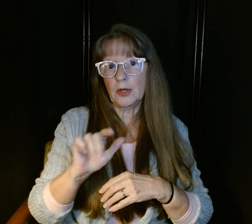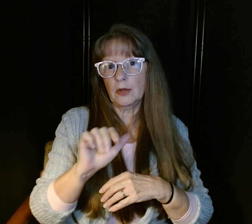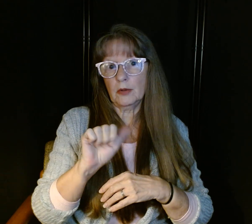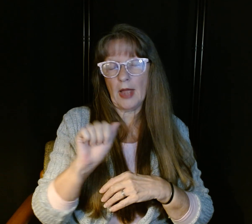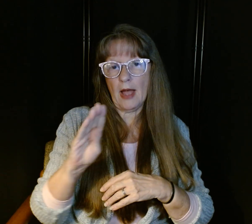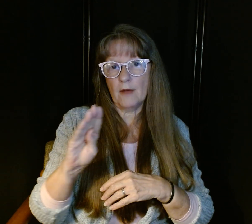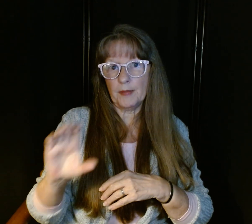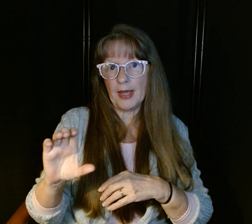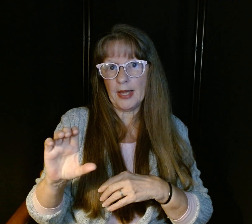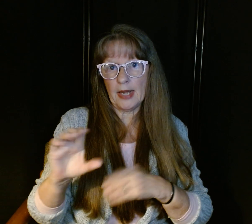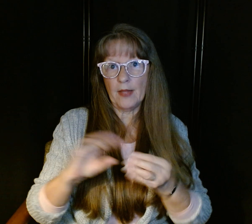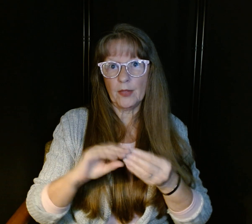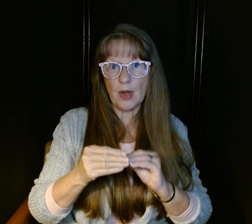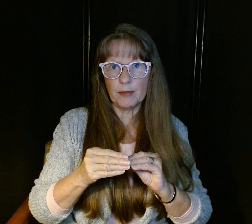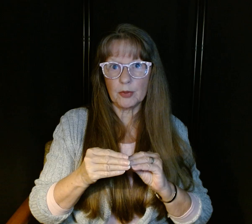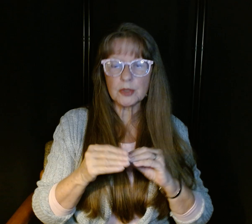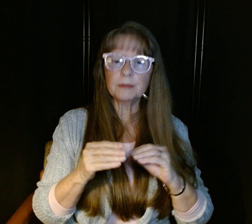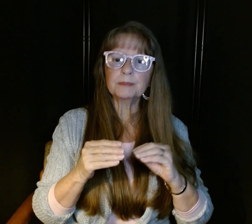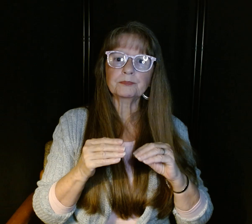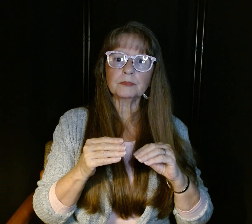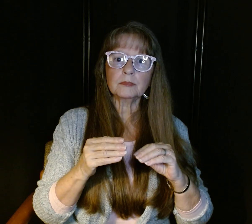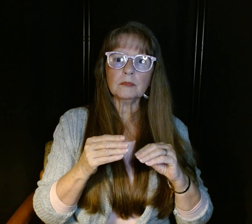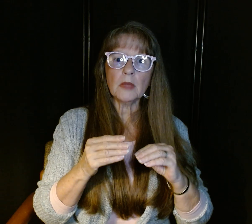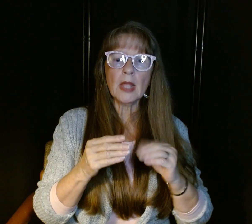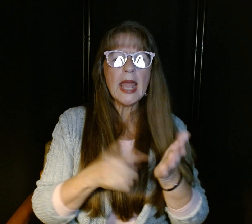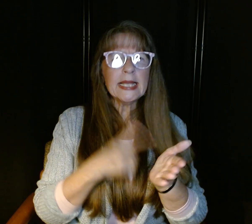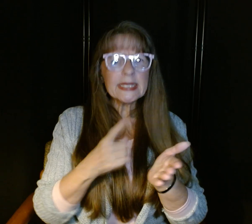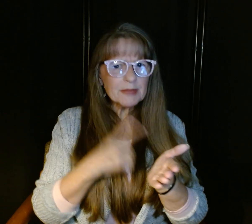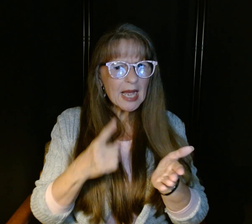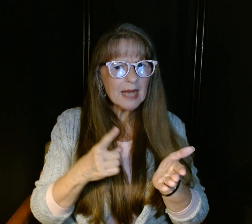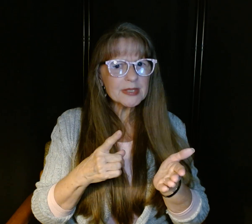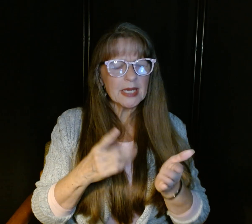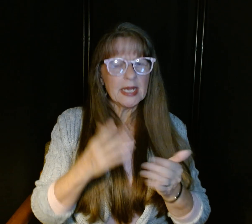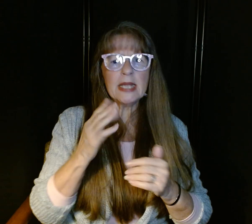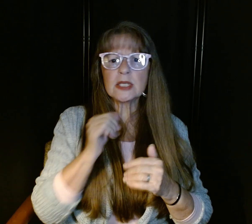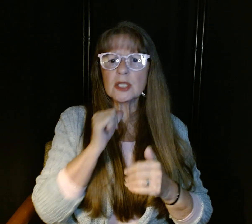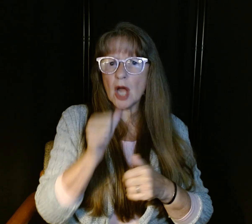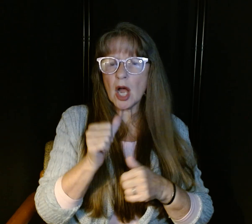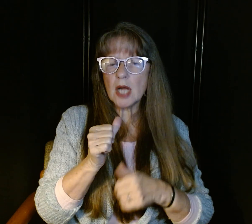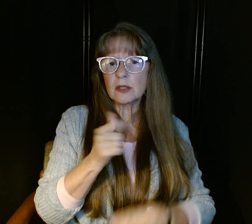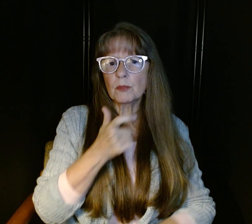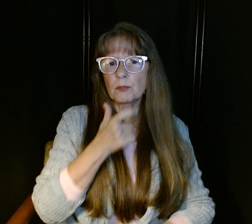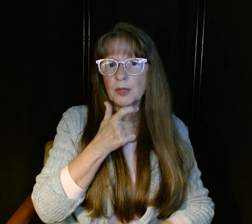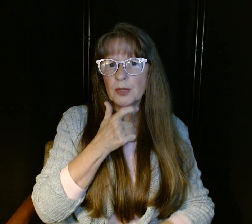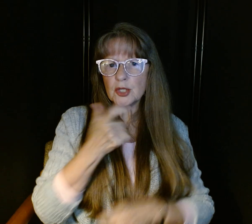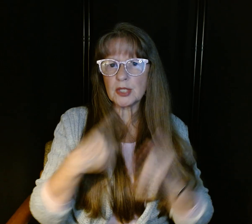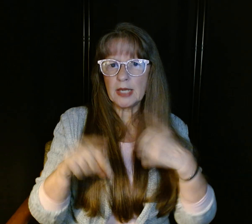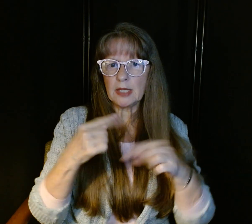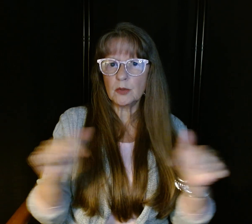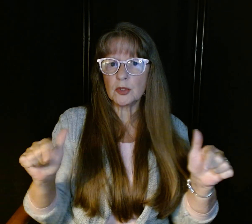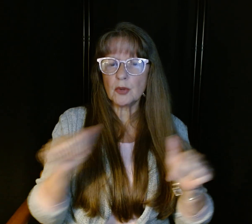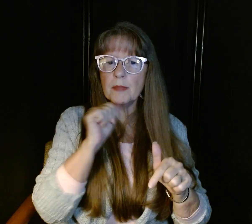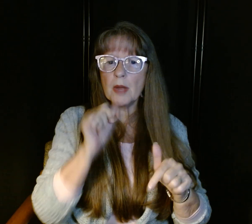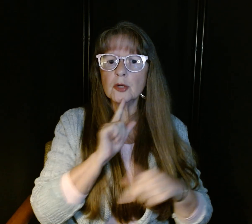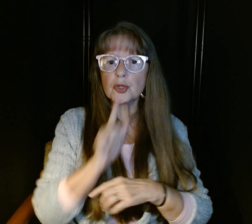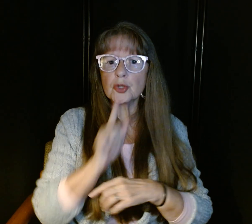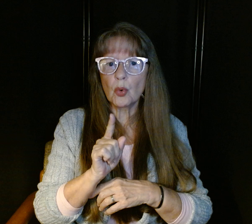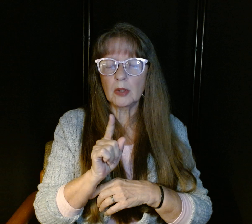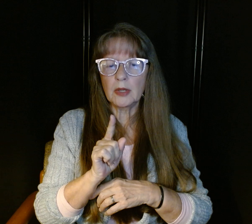their alphabet and their numbers. And sometimes it's not British Sign Language, so I'm not sure if